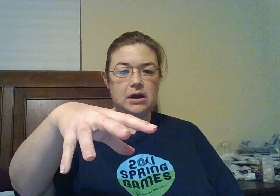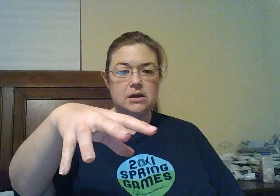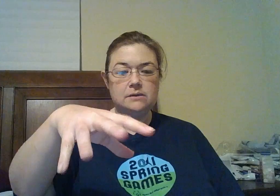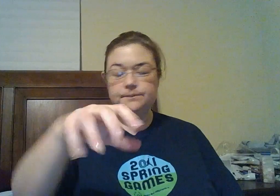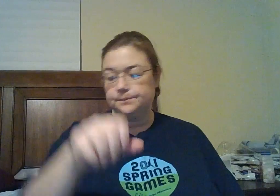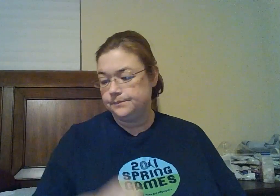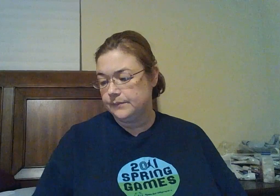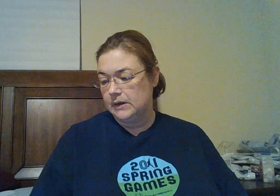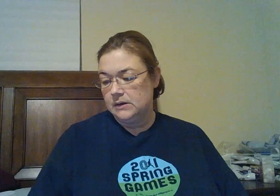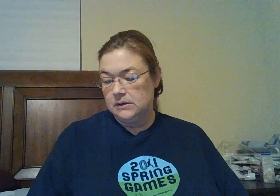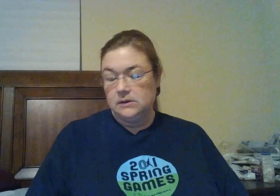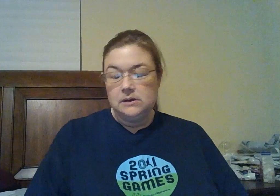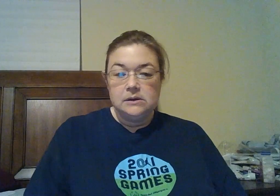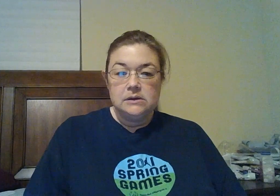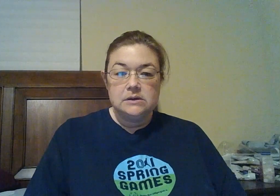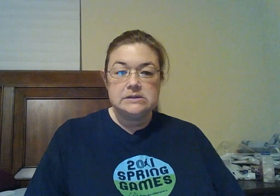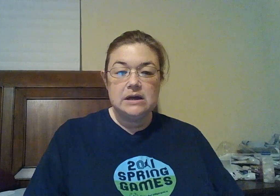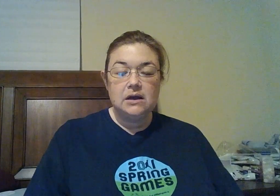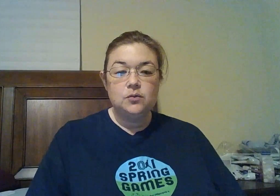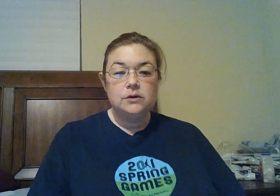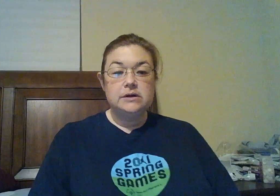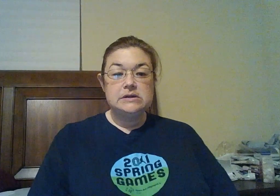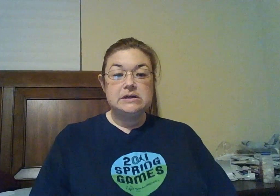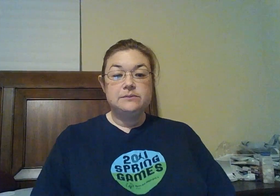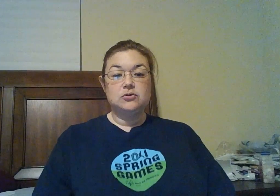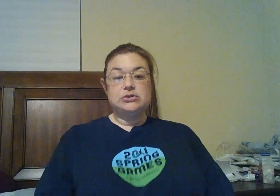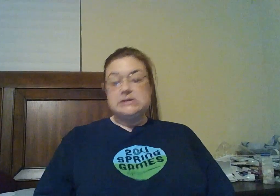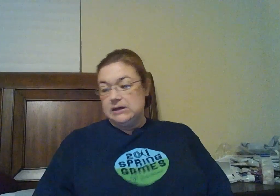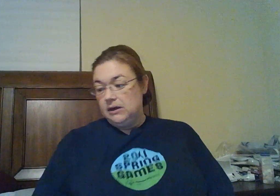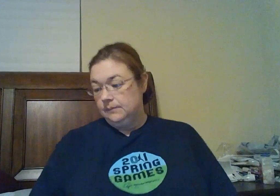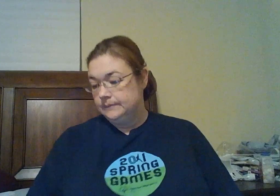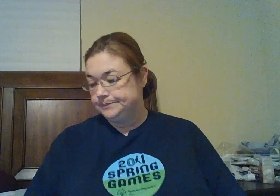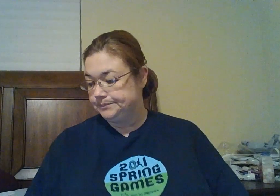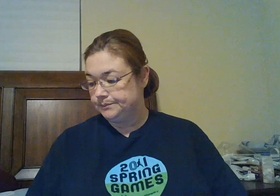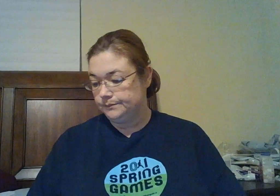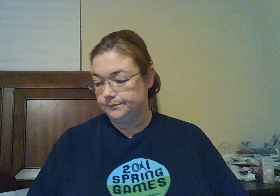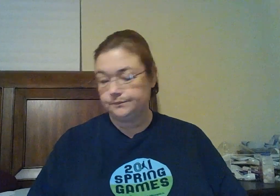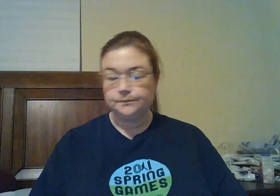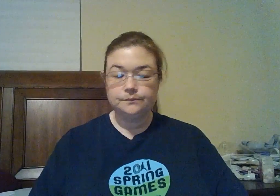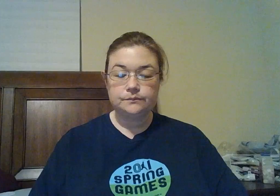hand. The second word is emergency.